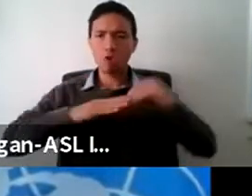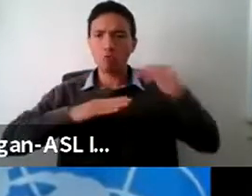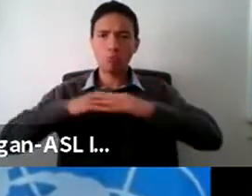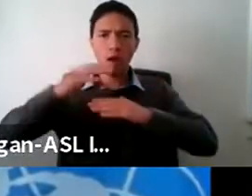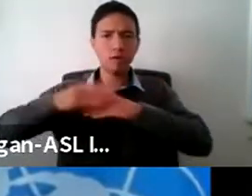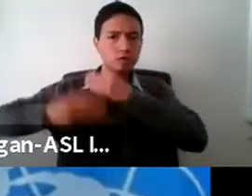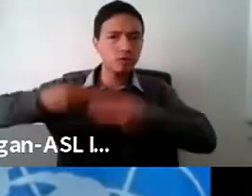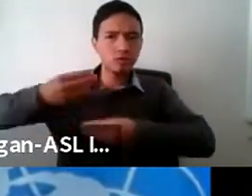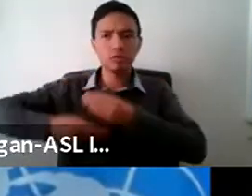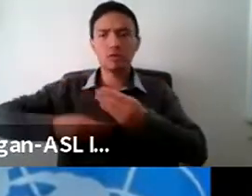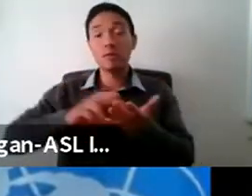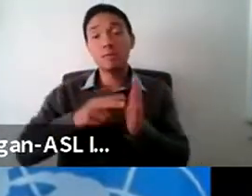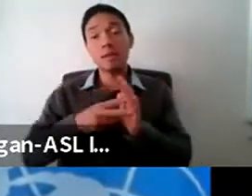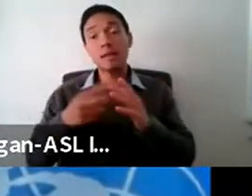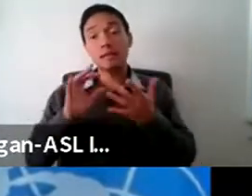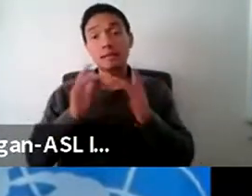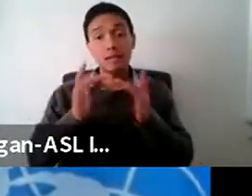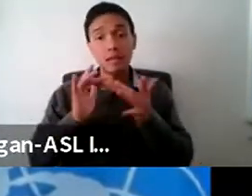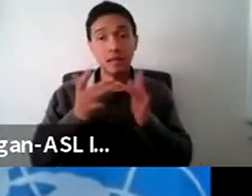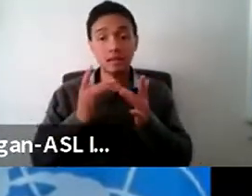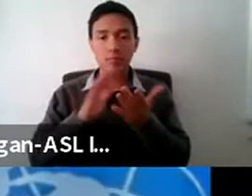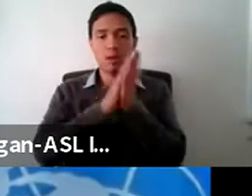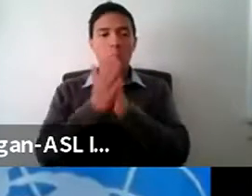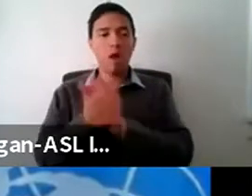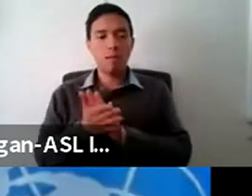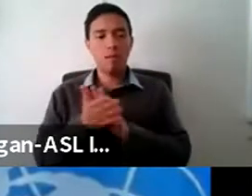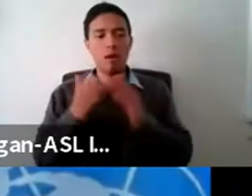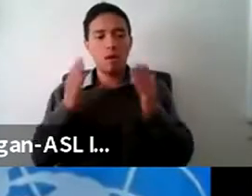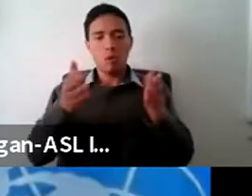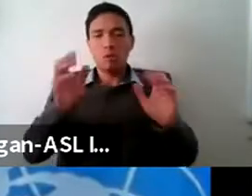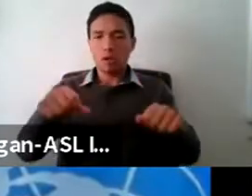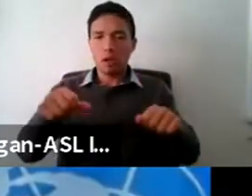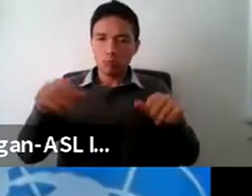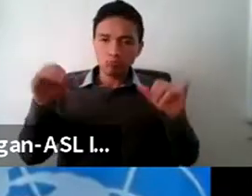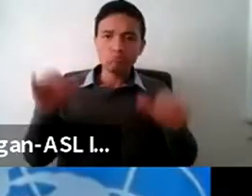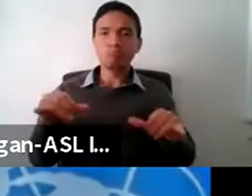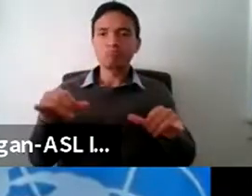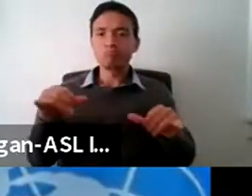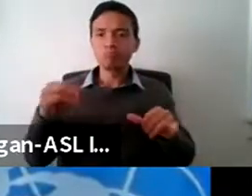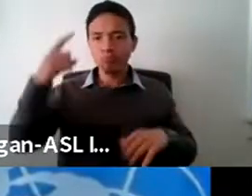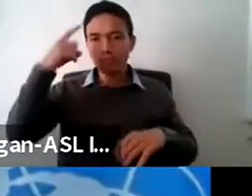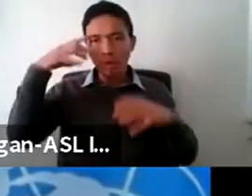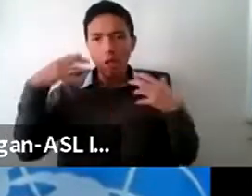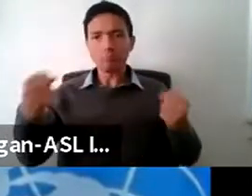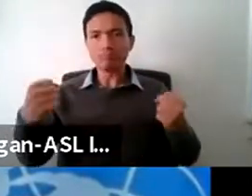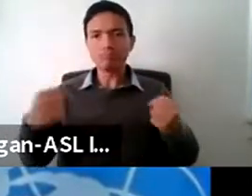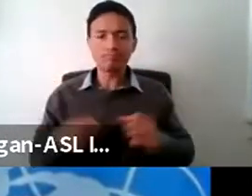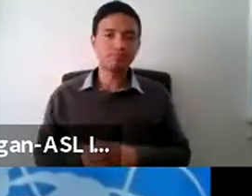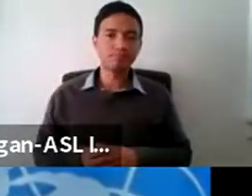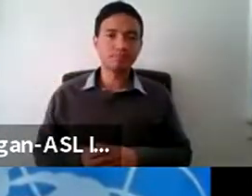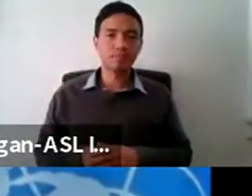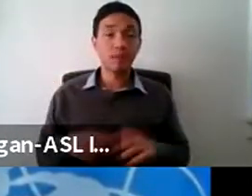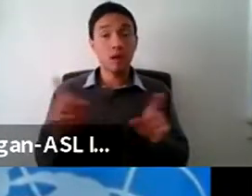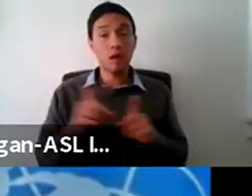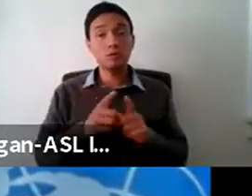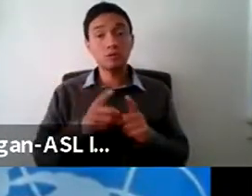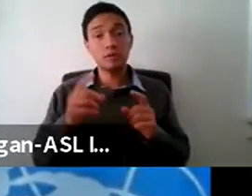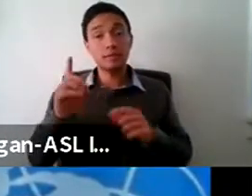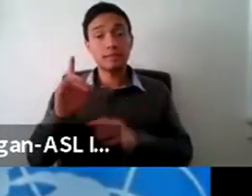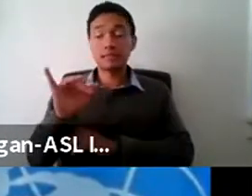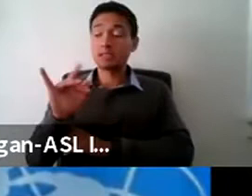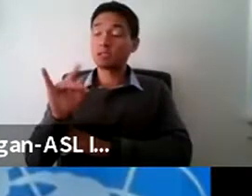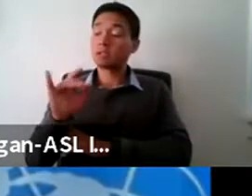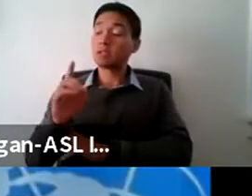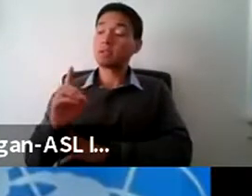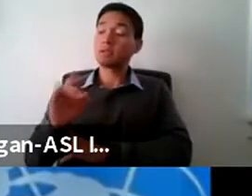enabler of mental health. In addition, digital technologies allow access to information and